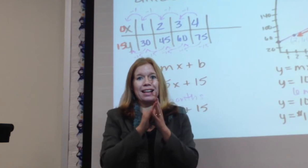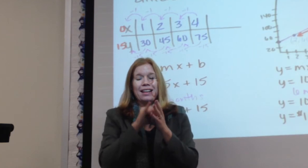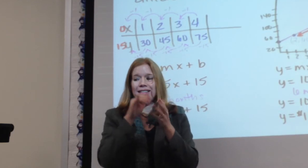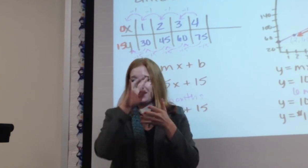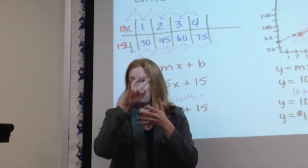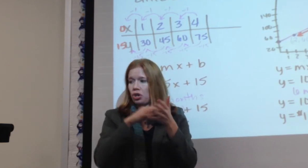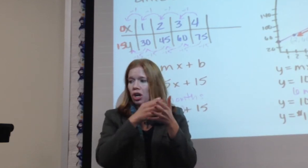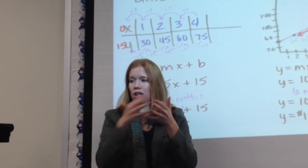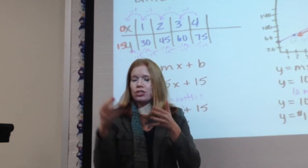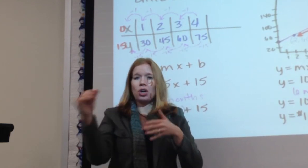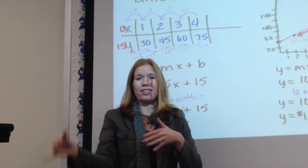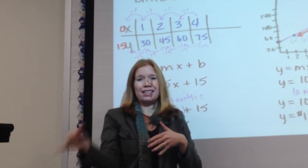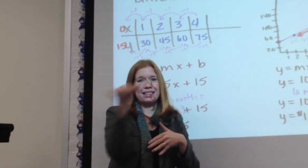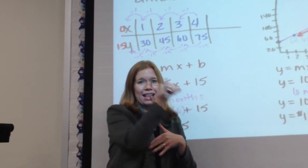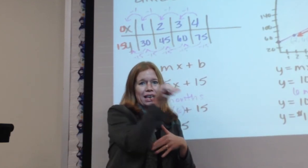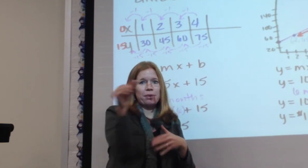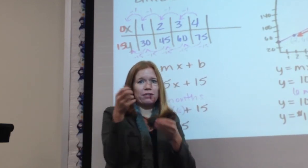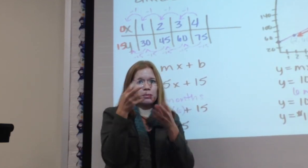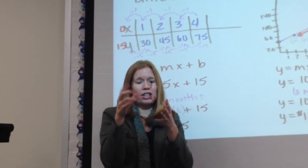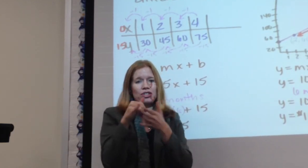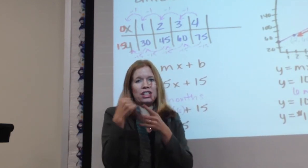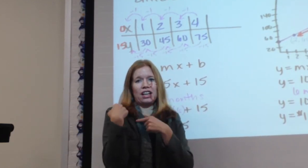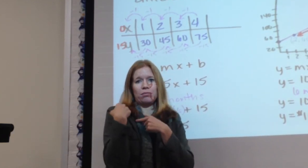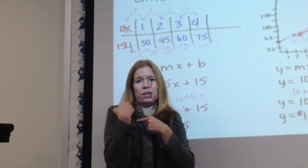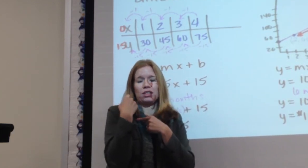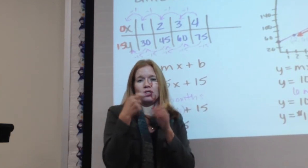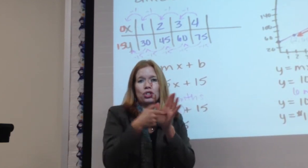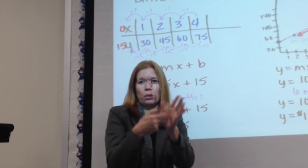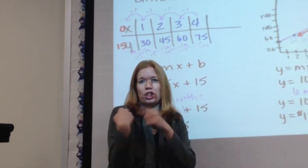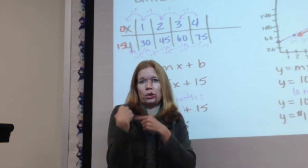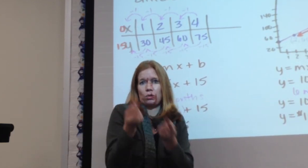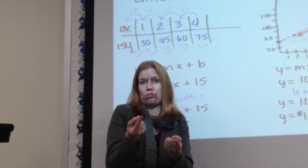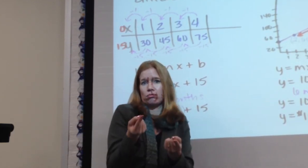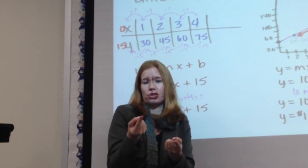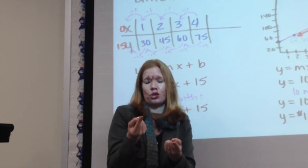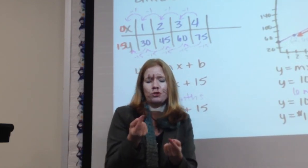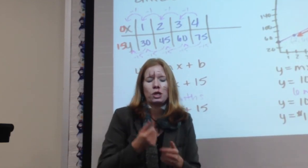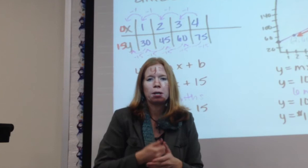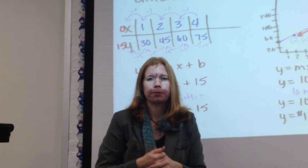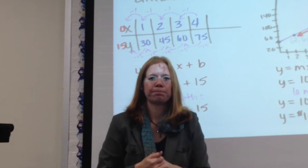The charts are the same information that I've been showing you so far.